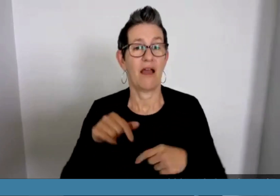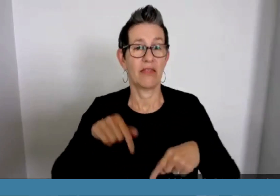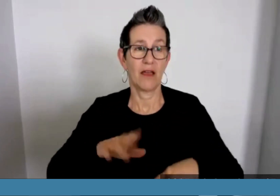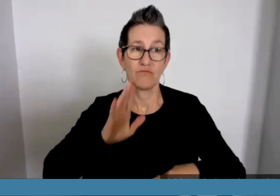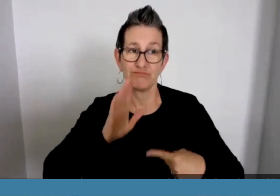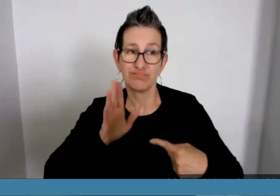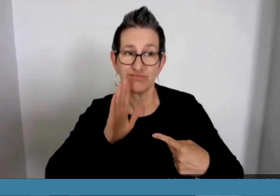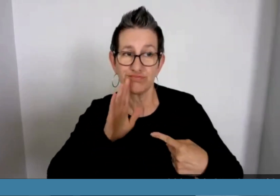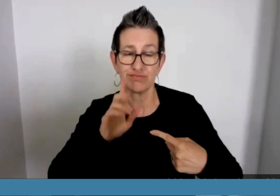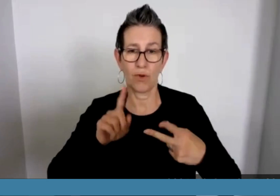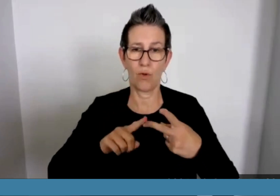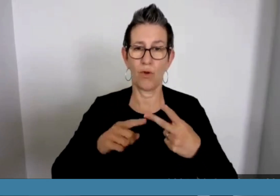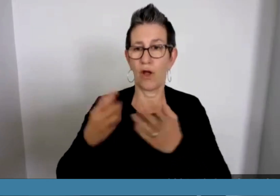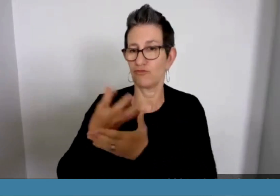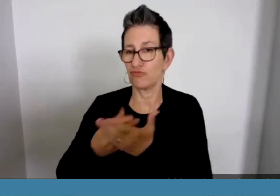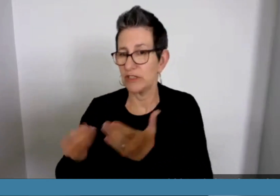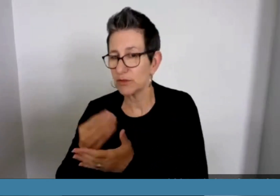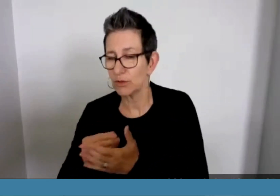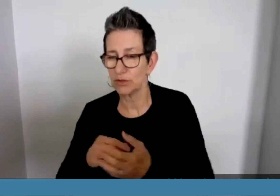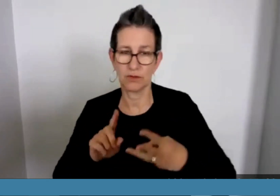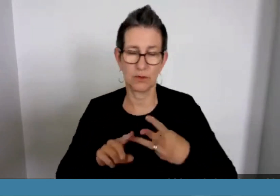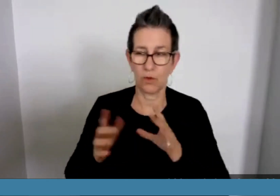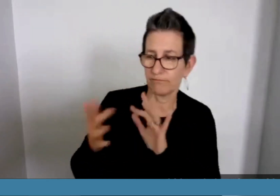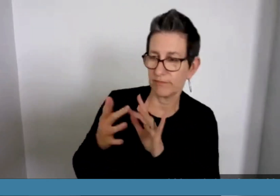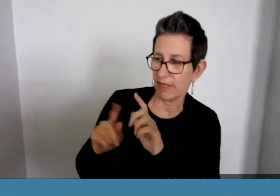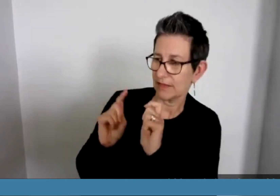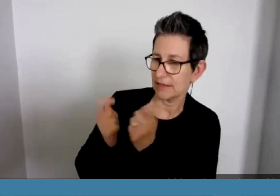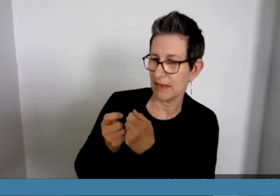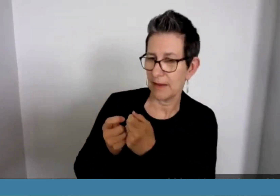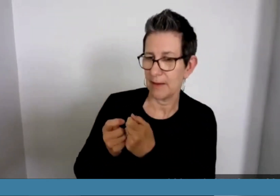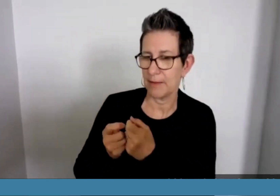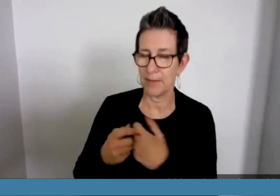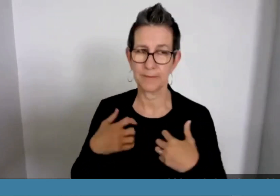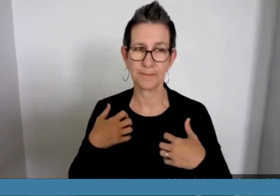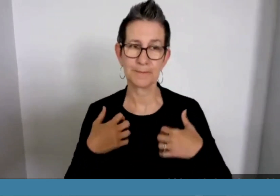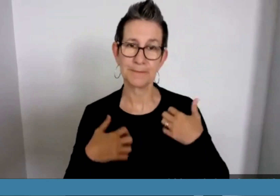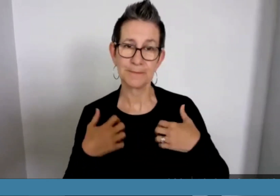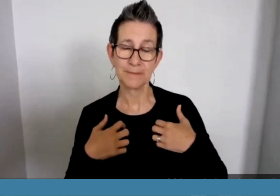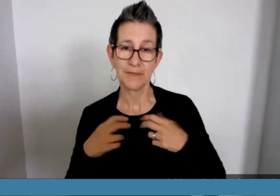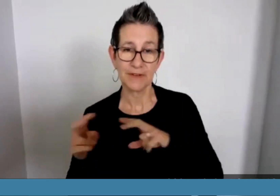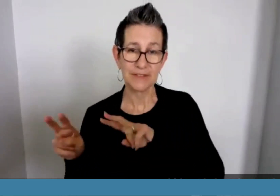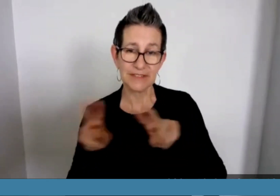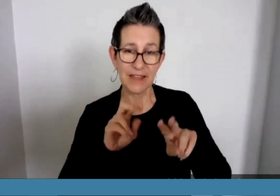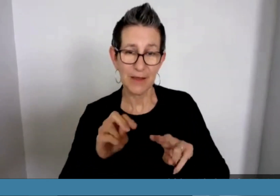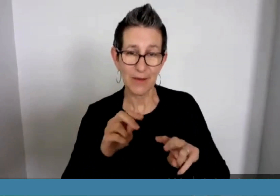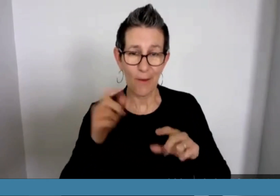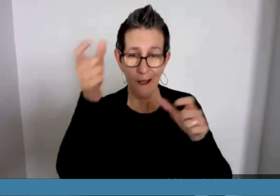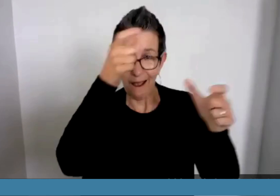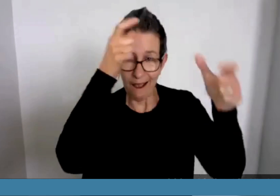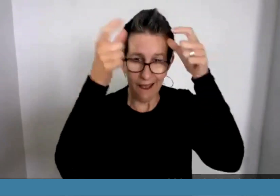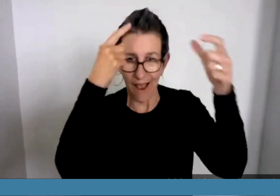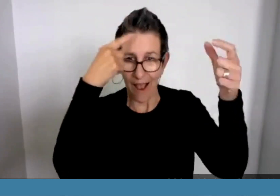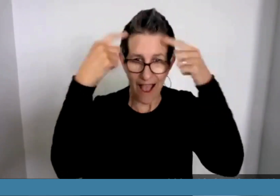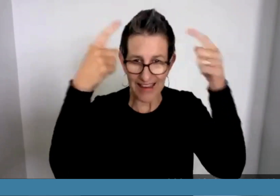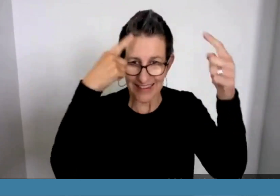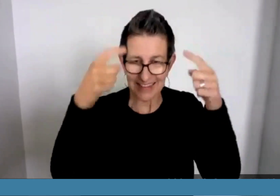we provide, or from our team. And we can't wait to see the innovative ideas and collaborations that will come out of this